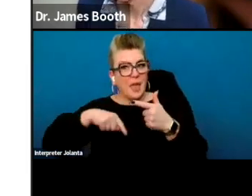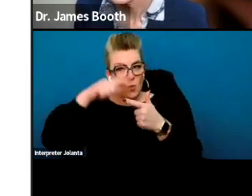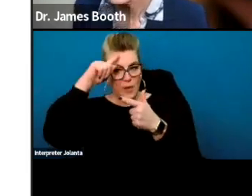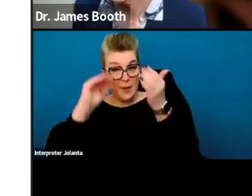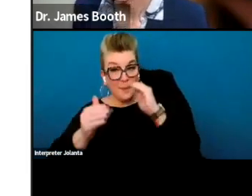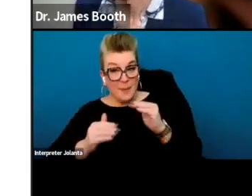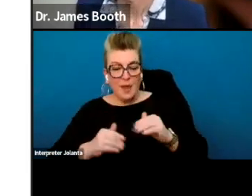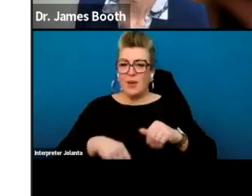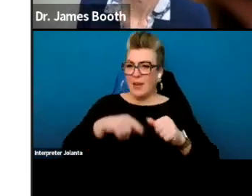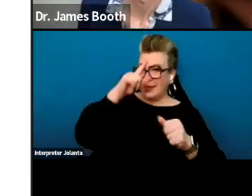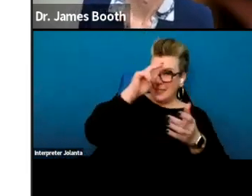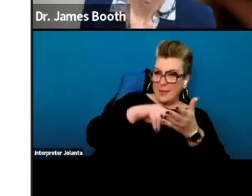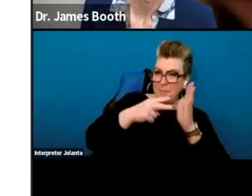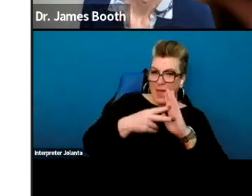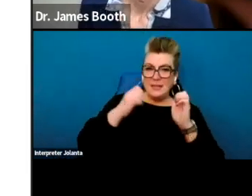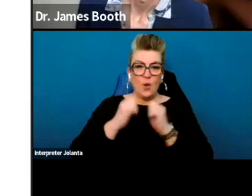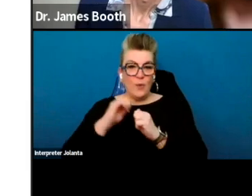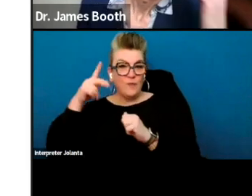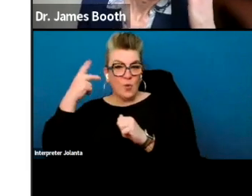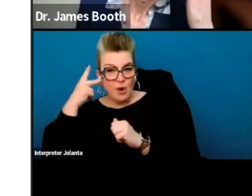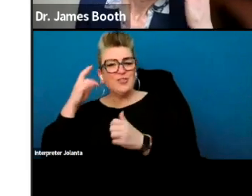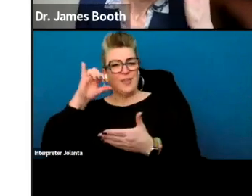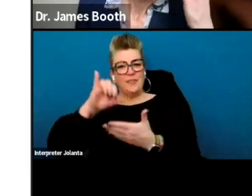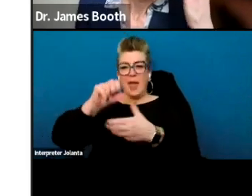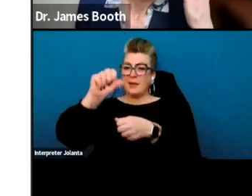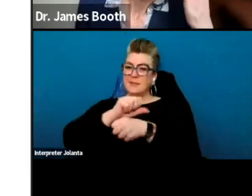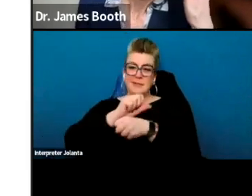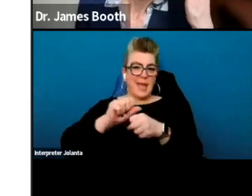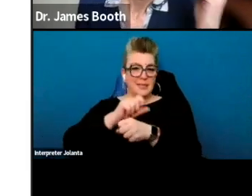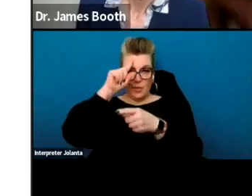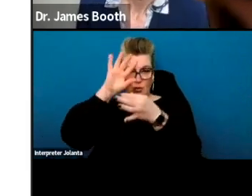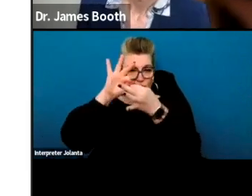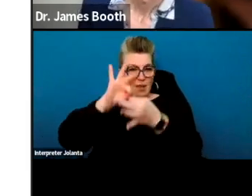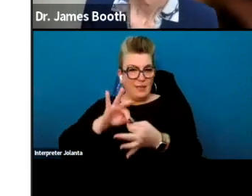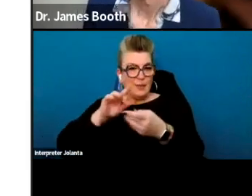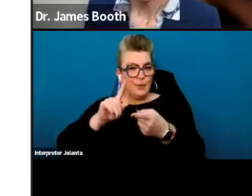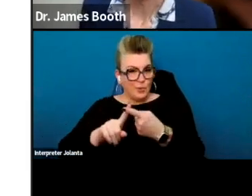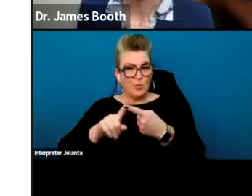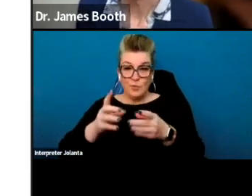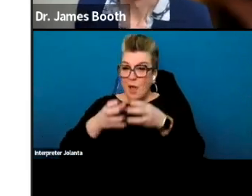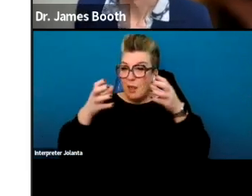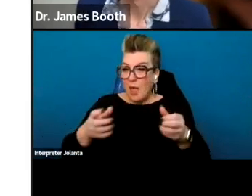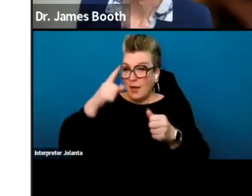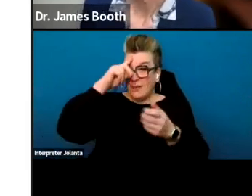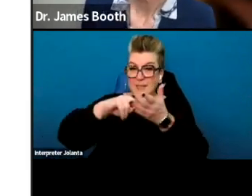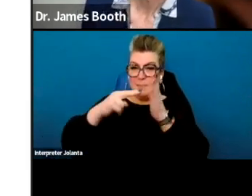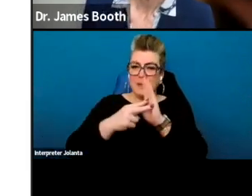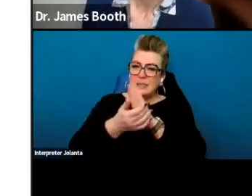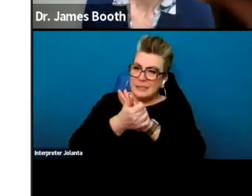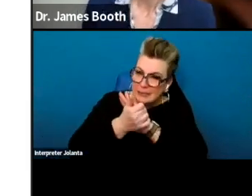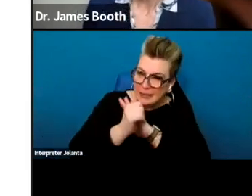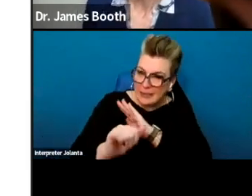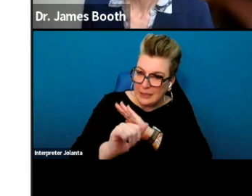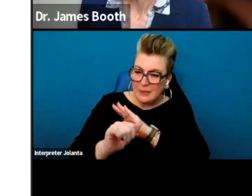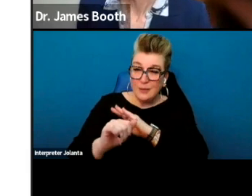to the phonological task, and we showed that that was related to semantic skill, right?